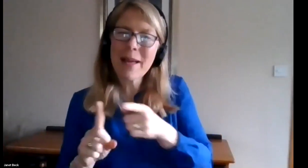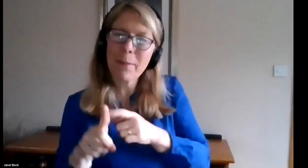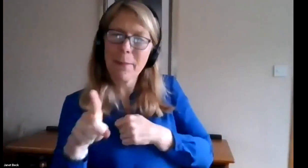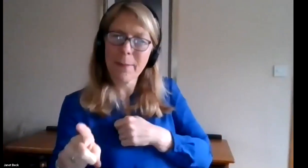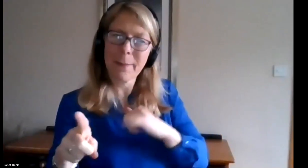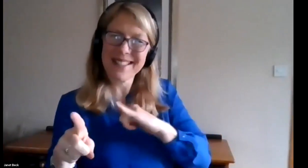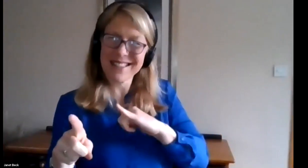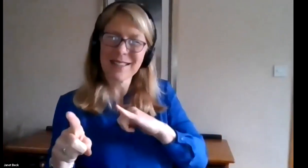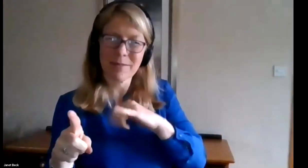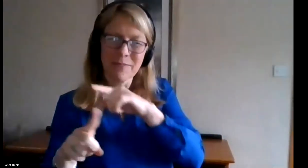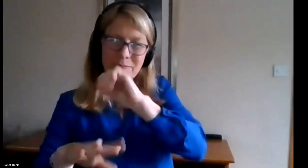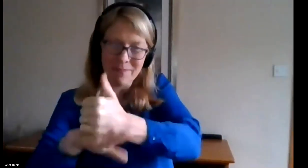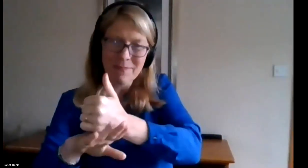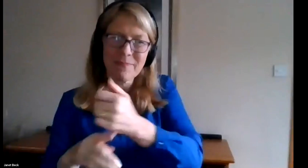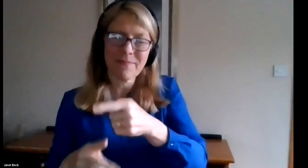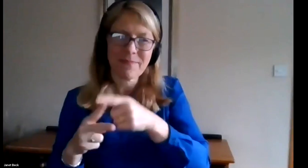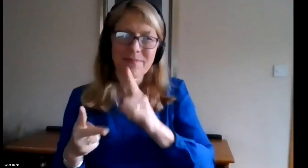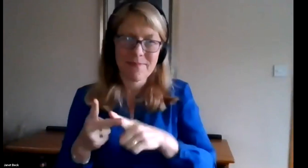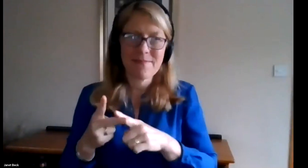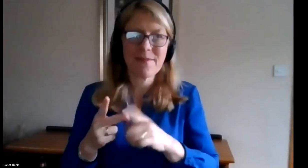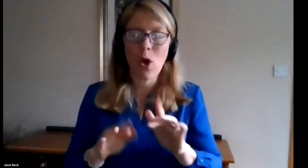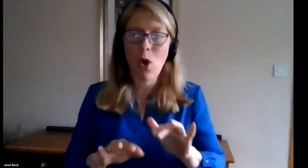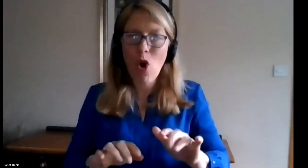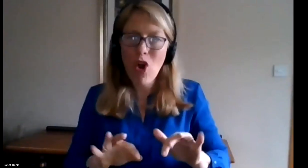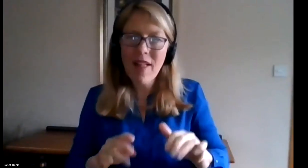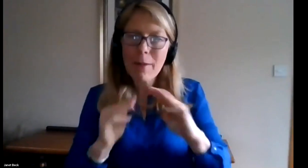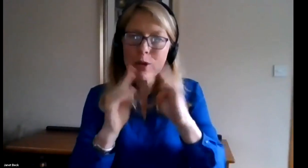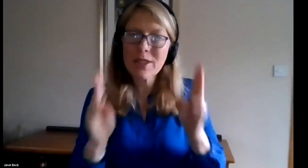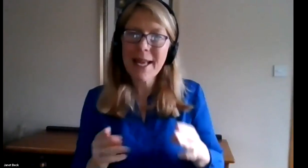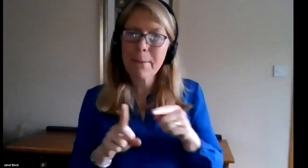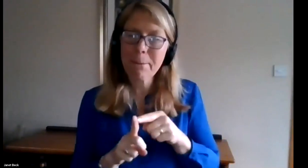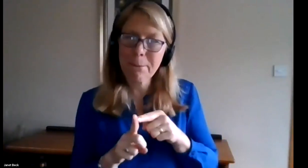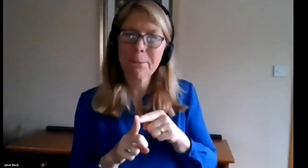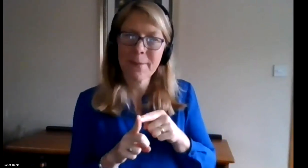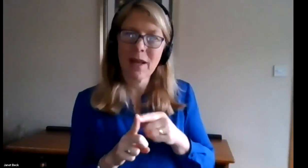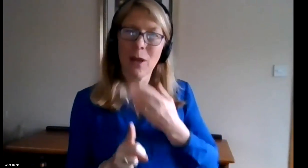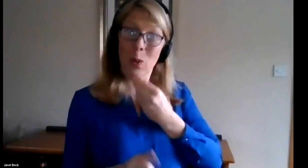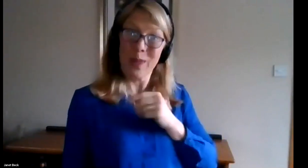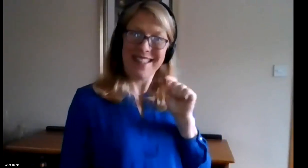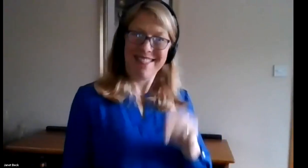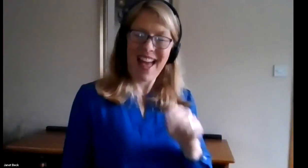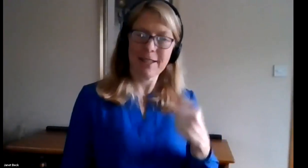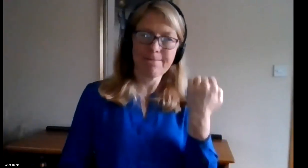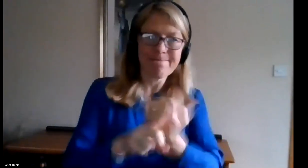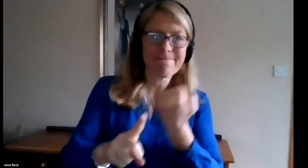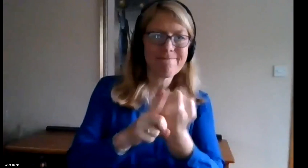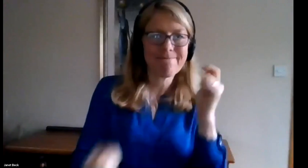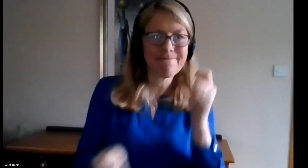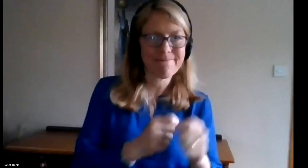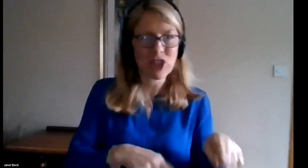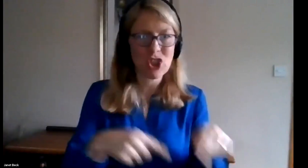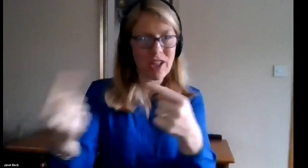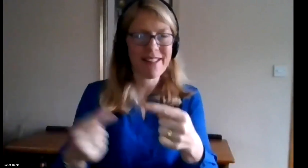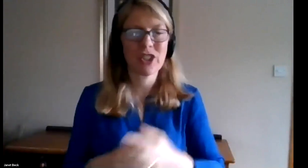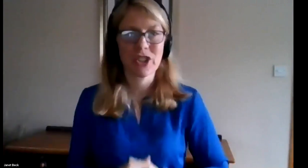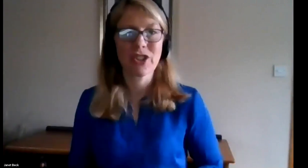online museum spaces as sites of social activism and digital diplomacy. Most recently, her research interests have